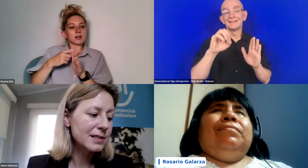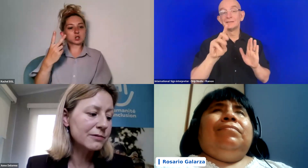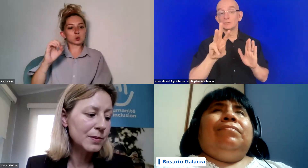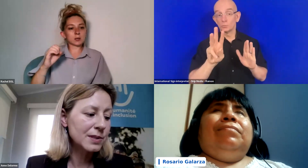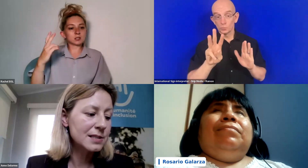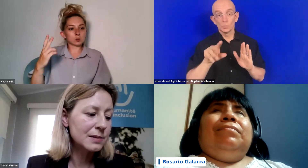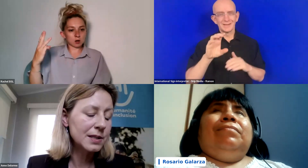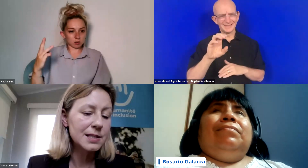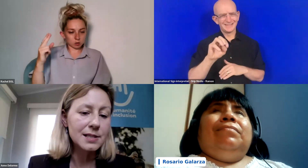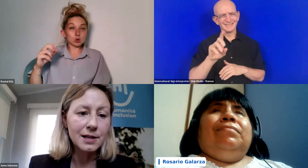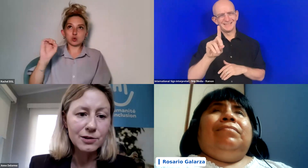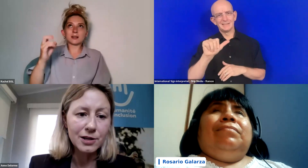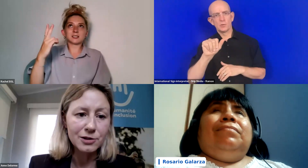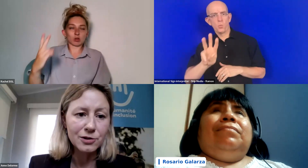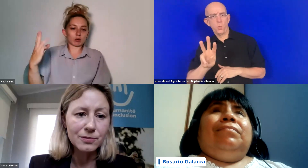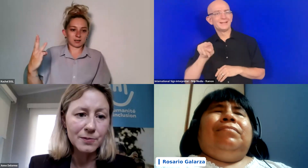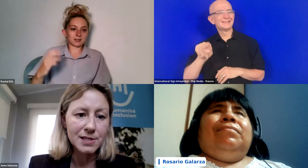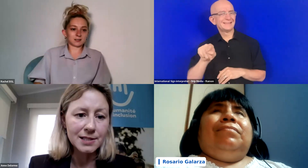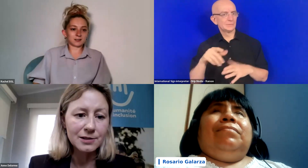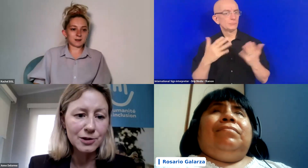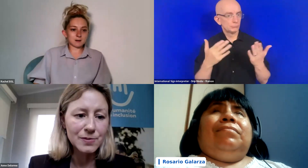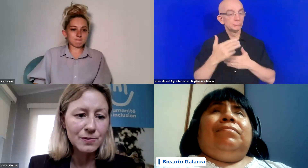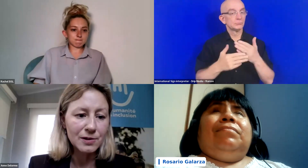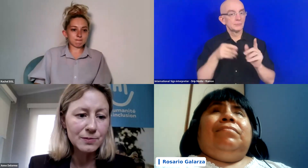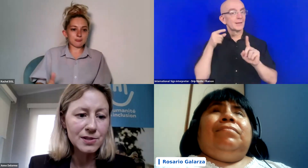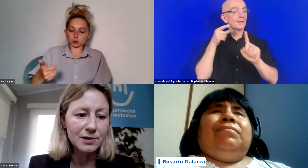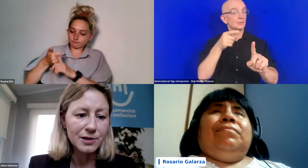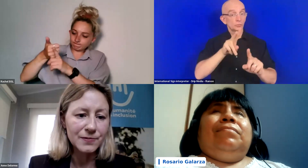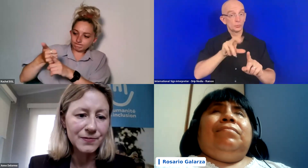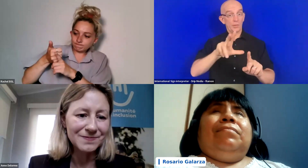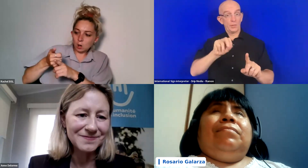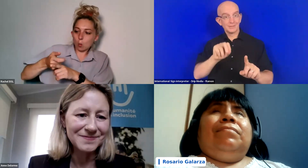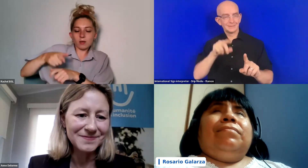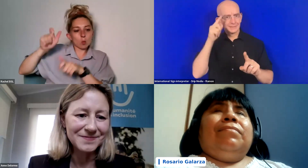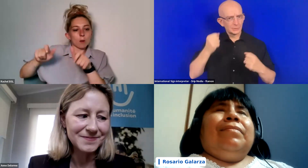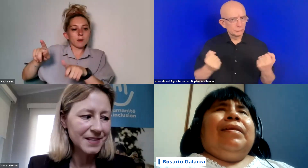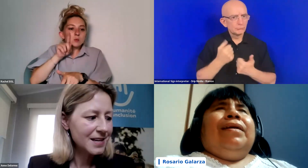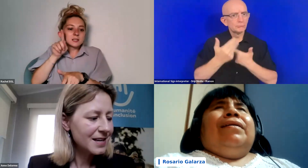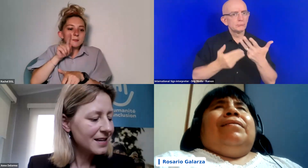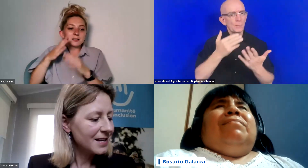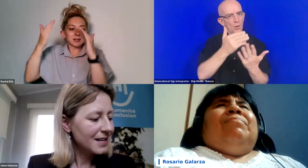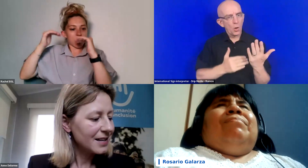to the rights of women with disabilities and other underrepresented groups. Welcome, Rosario.